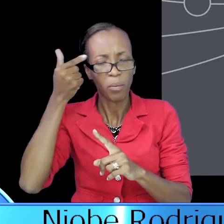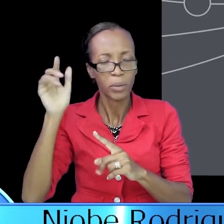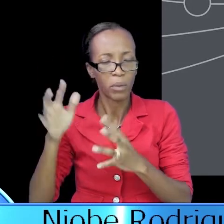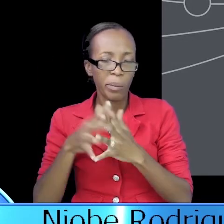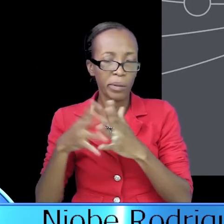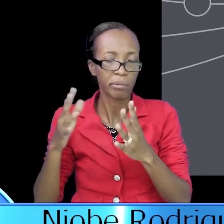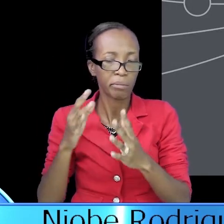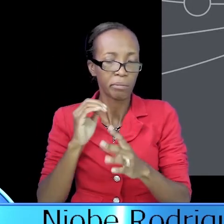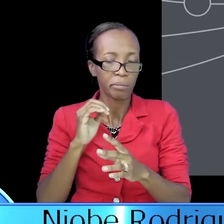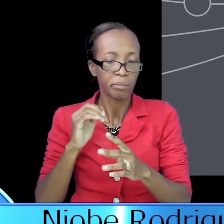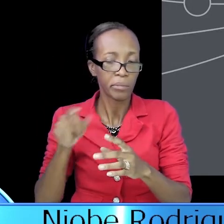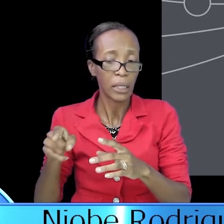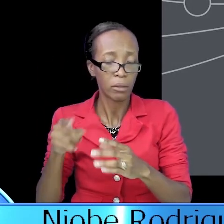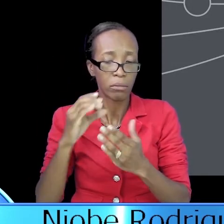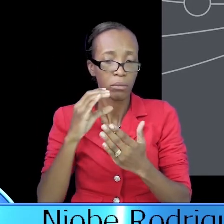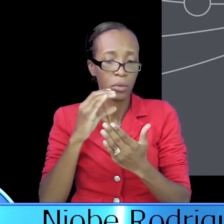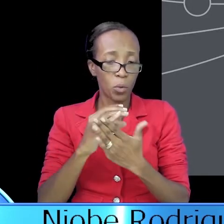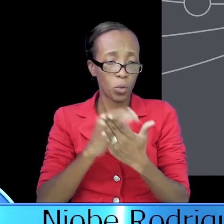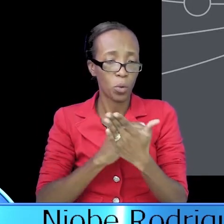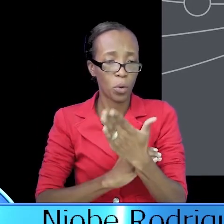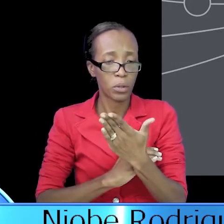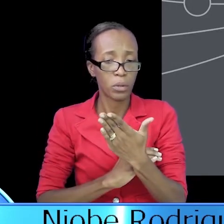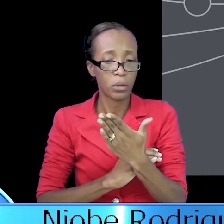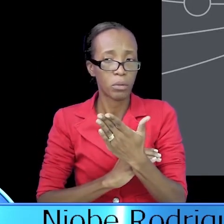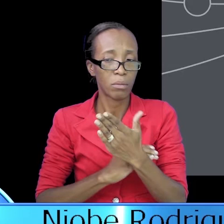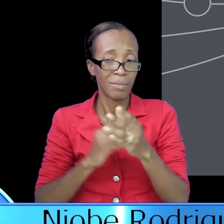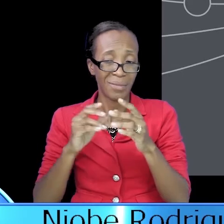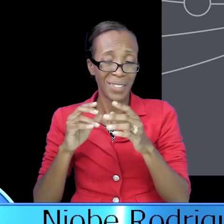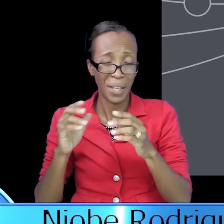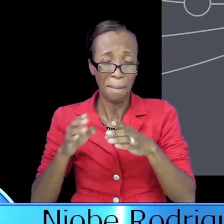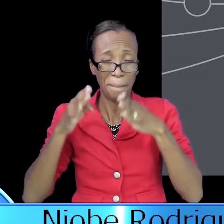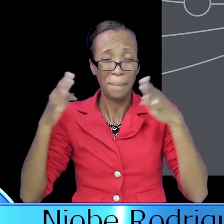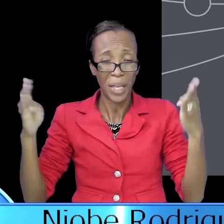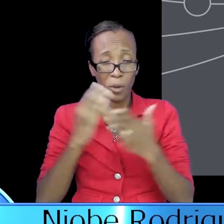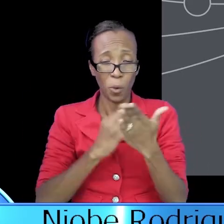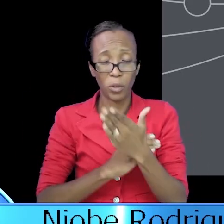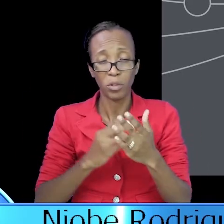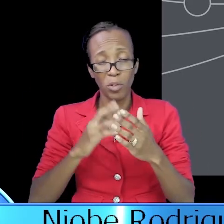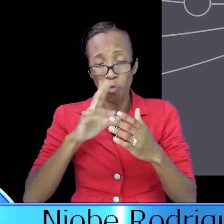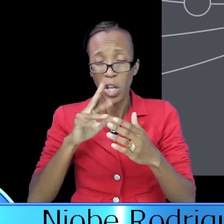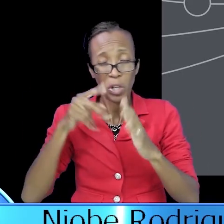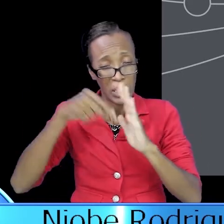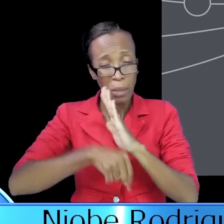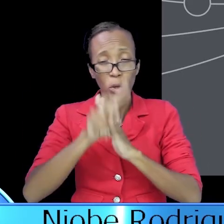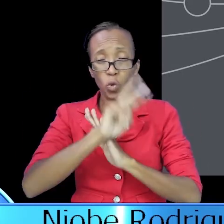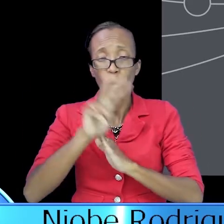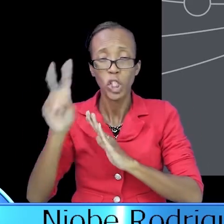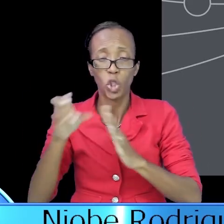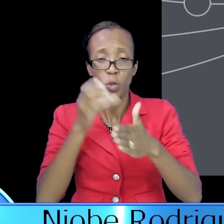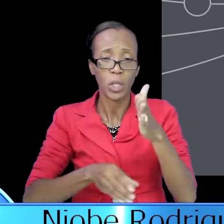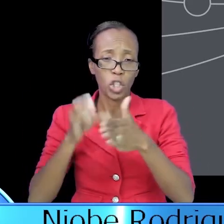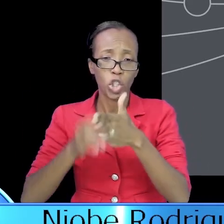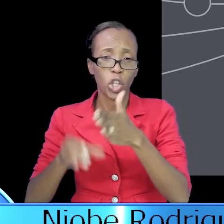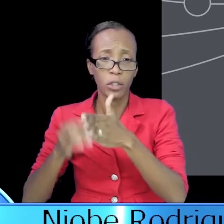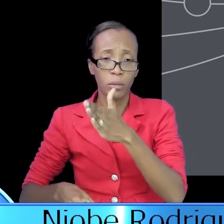And it's a free tool from the federal. I developed that in conjunction with Trusted Tester. And then the